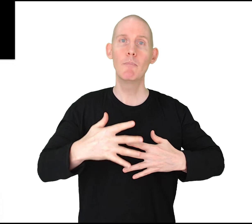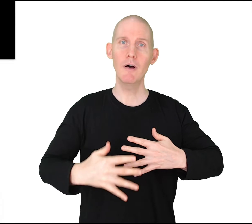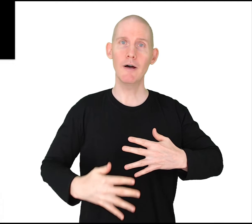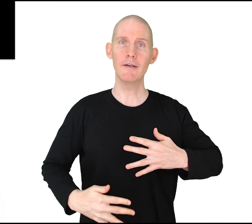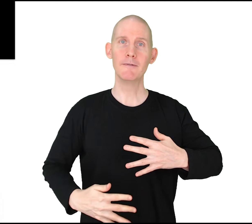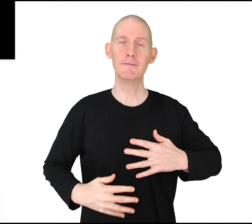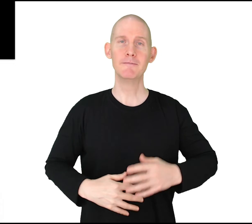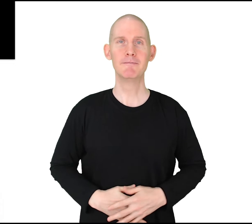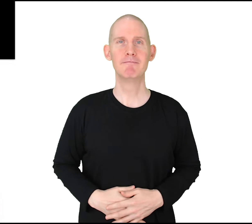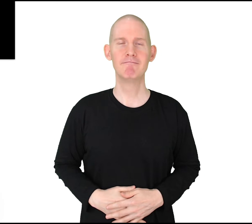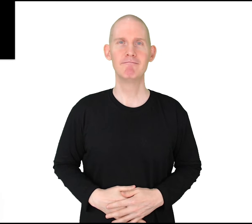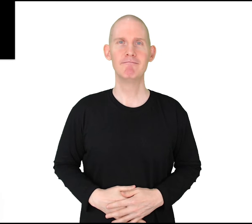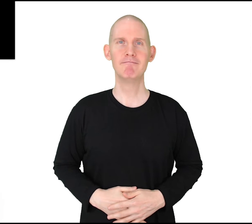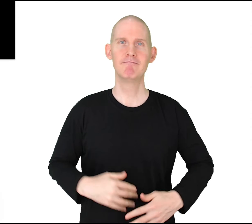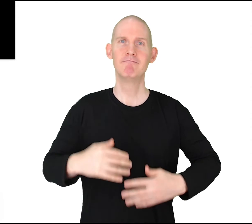blood.